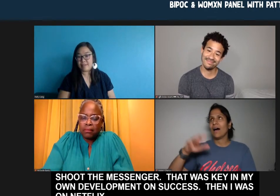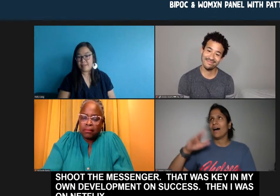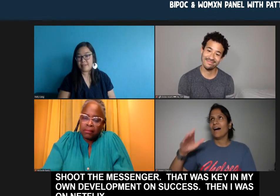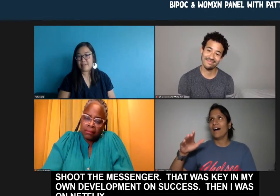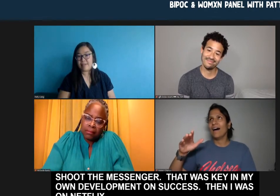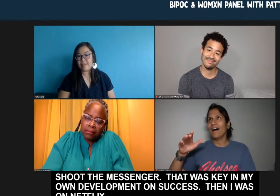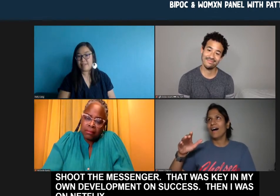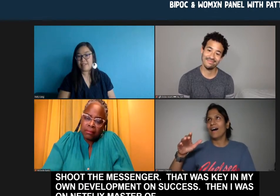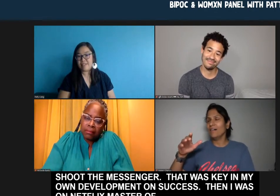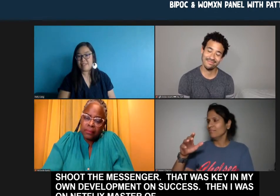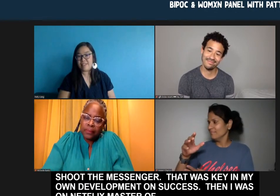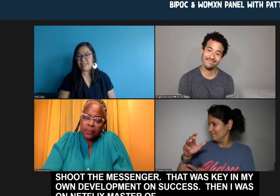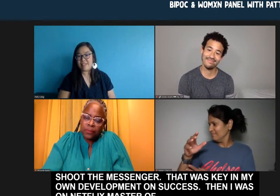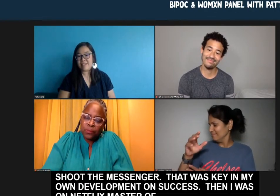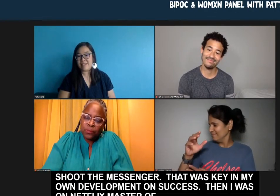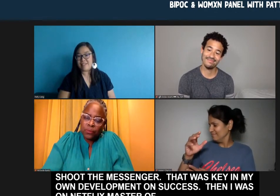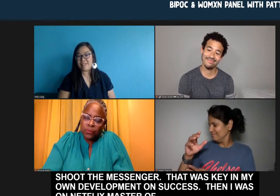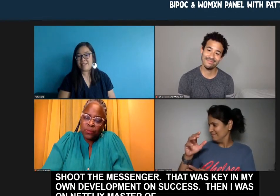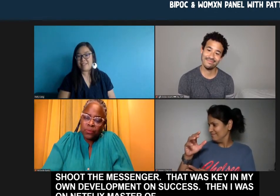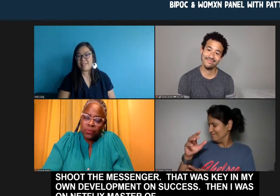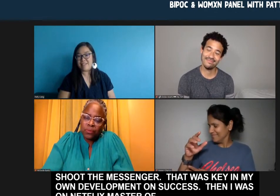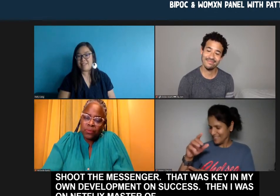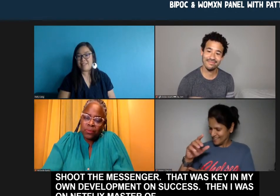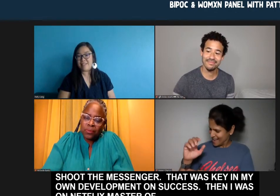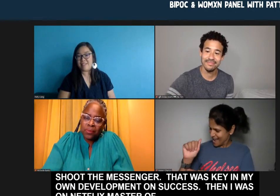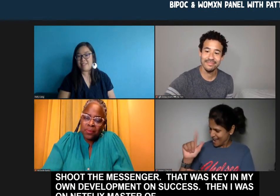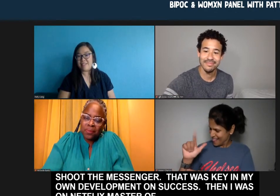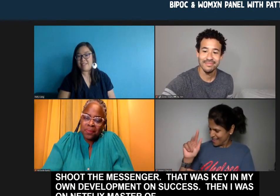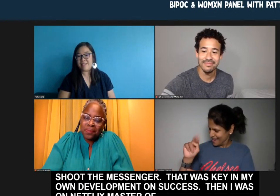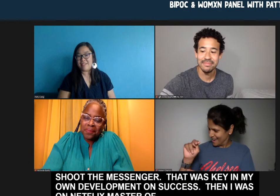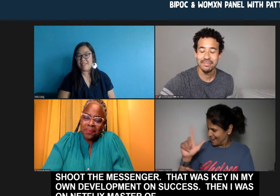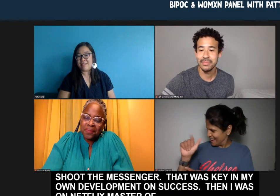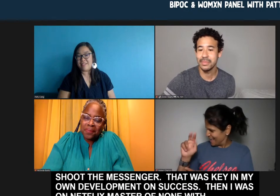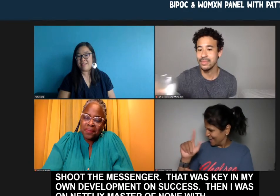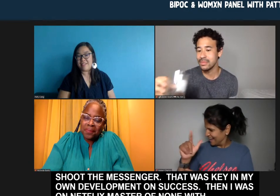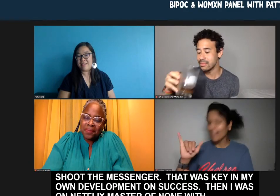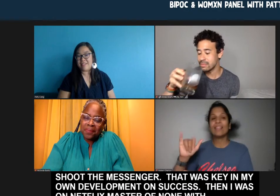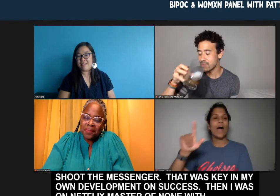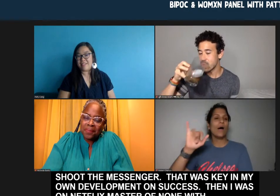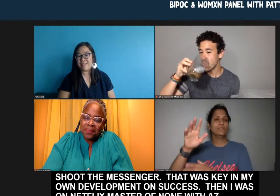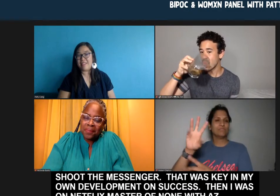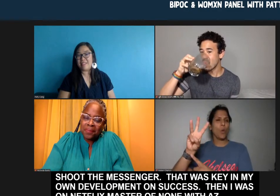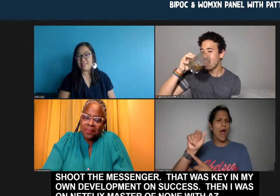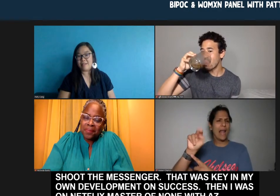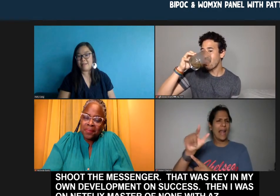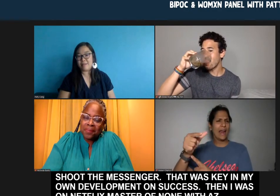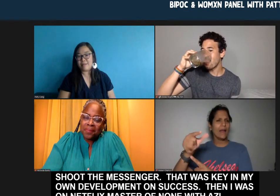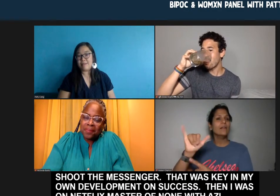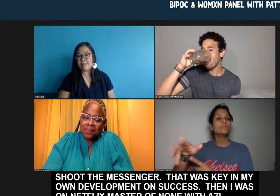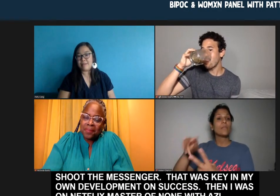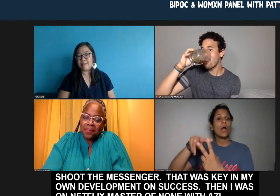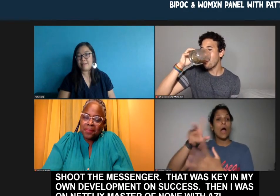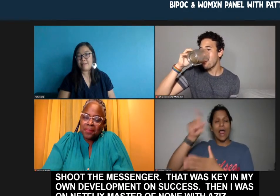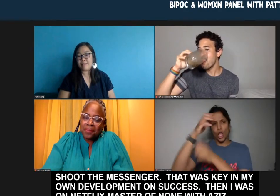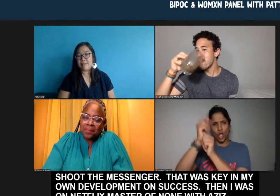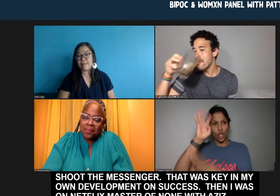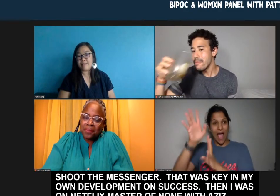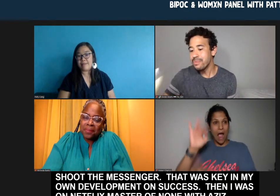and Alan, I am forgetting his last name right now, but it's Alan Leddy, I believe, Wang. I'm sorry, Alan